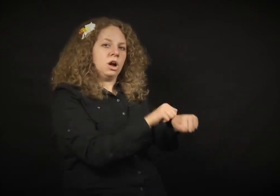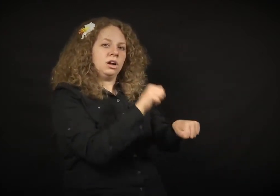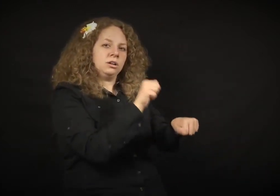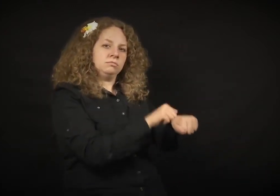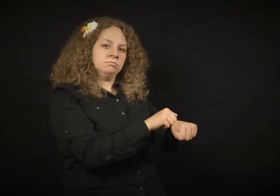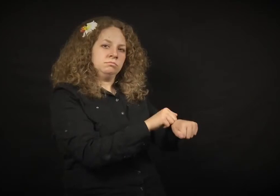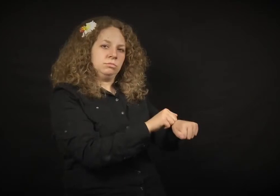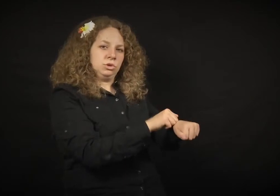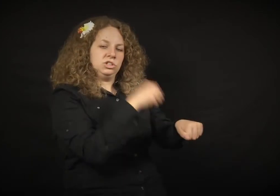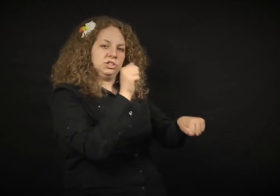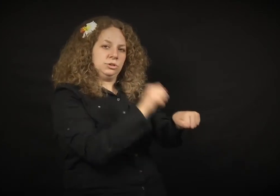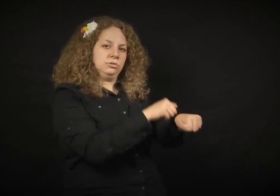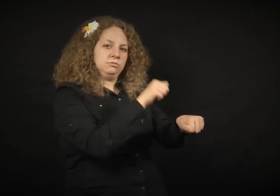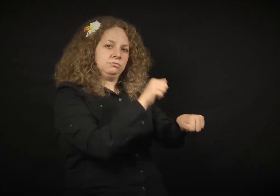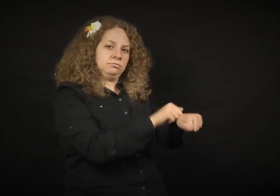rock or stone.